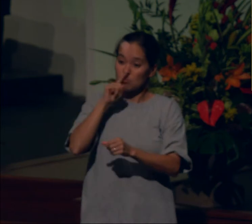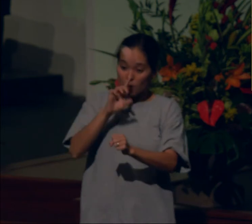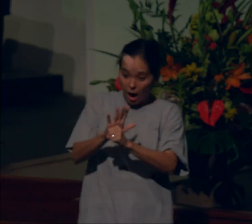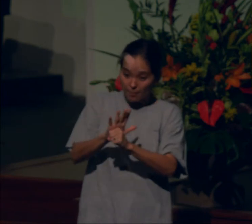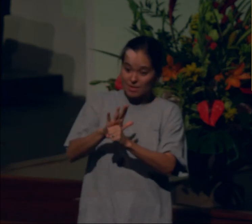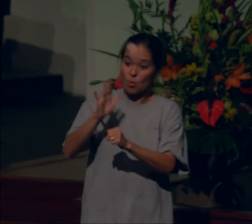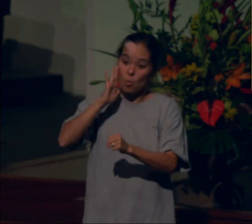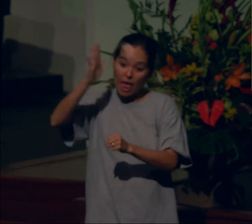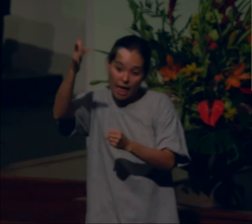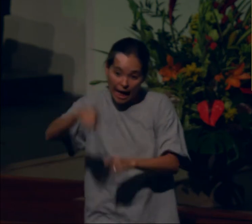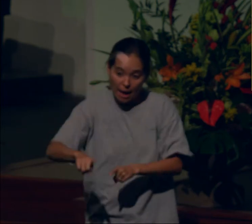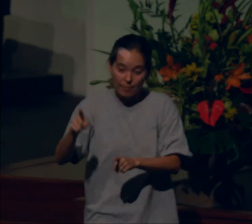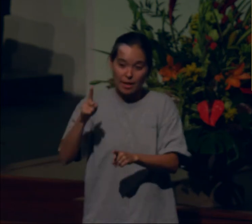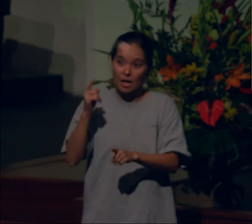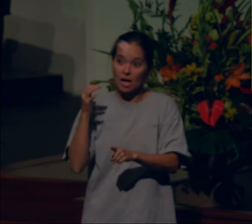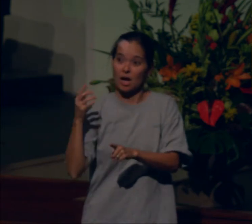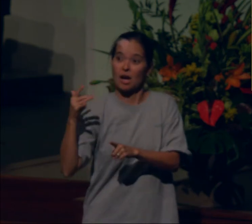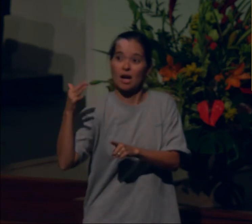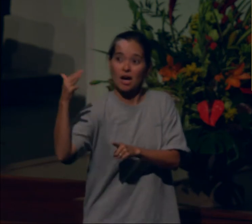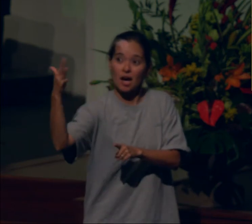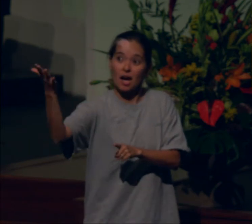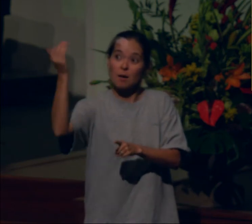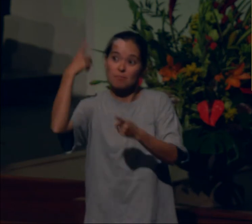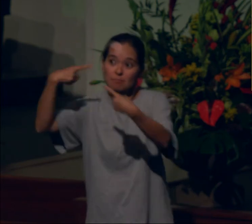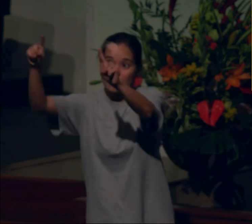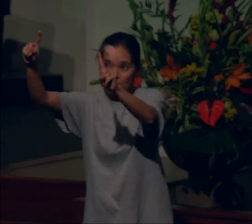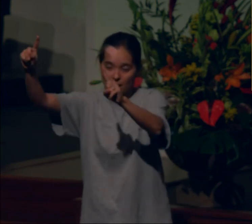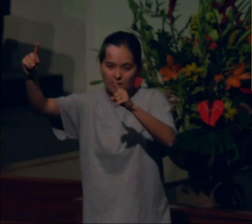you a promise and when it actually comes to pass.